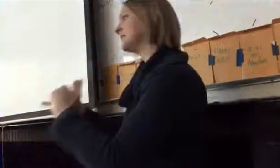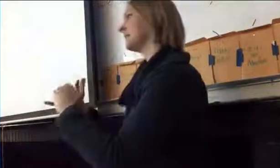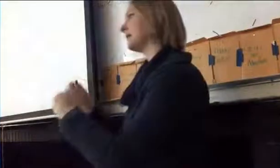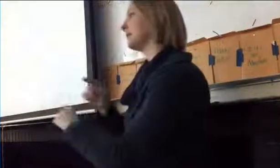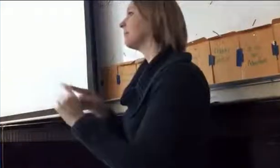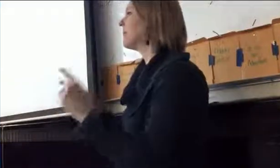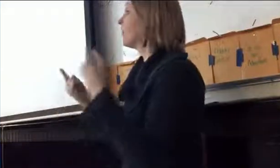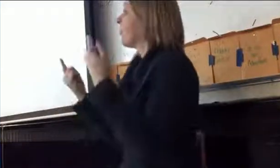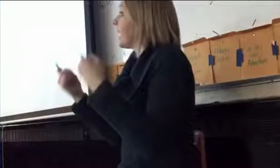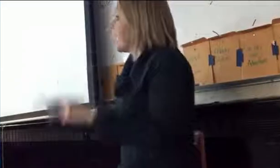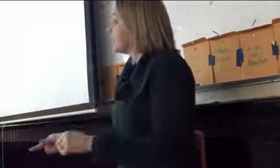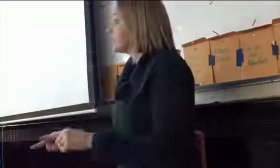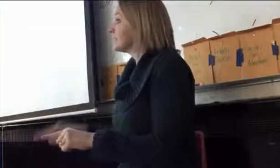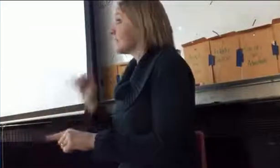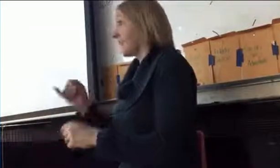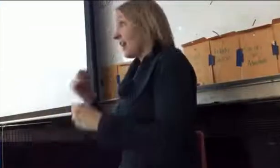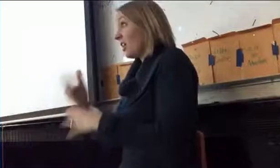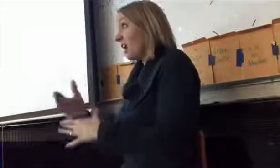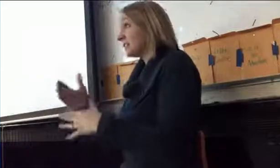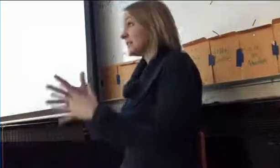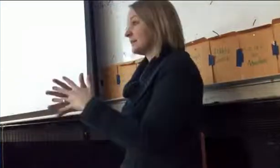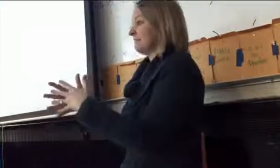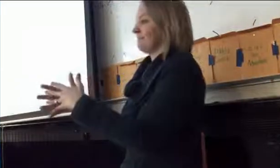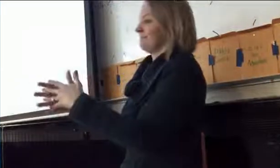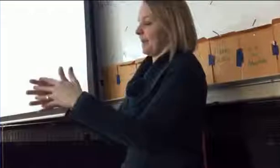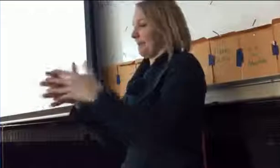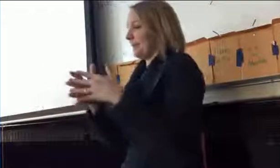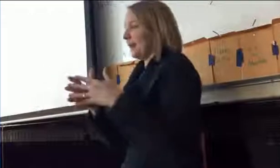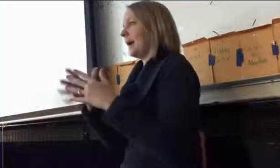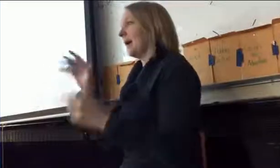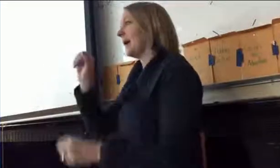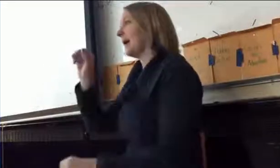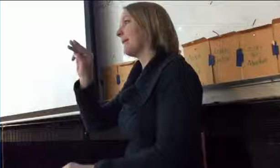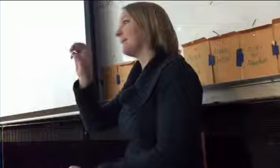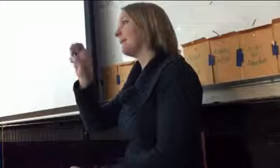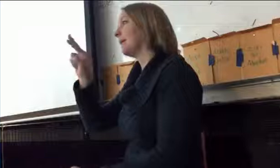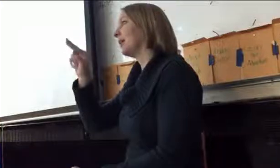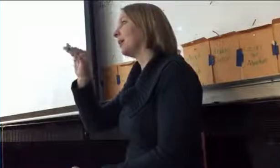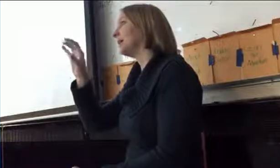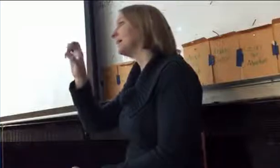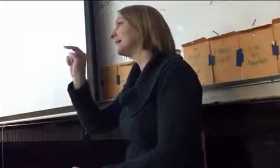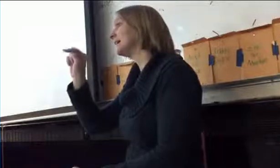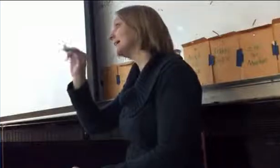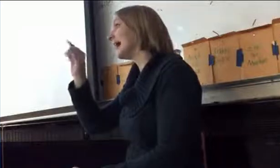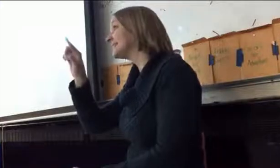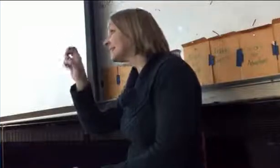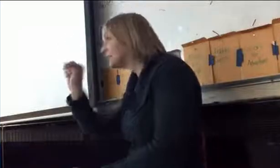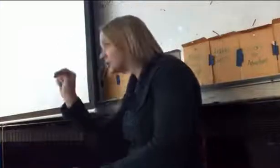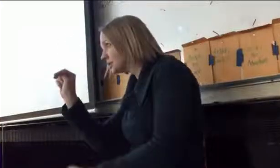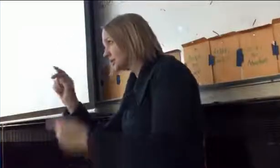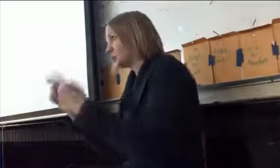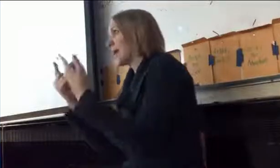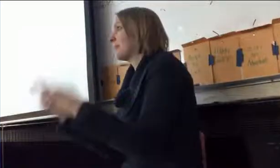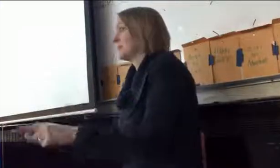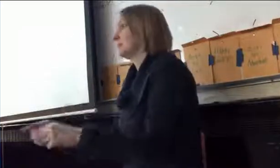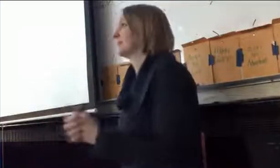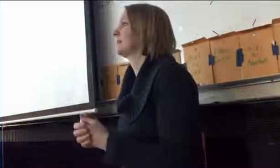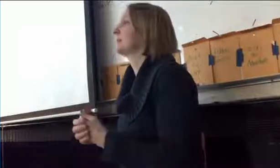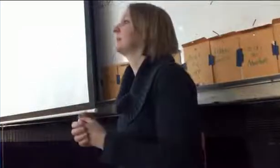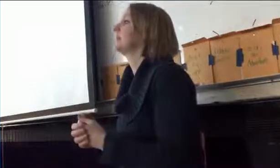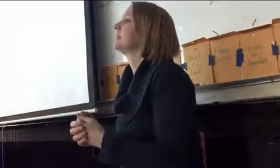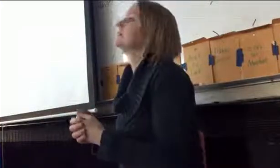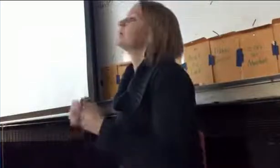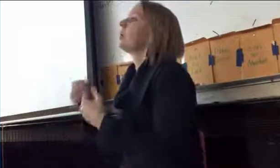happens is that this causes an Americanization to occur. Now, what you need to do is you need to highlight attempted